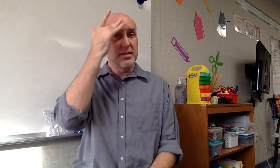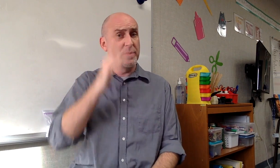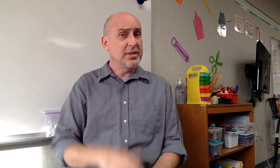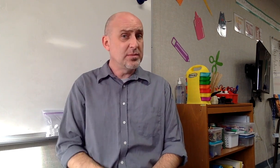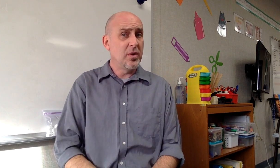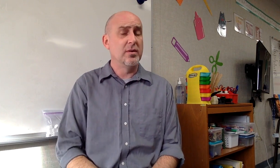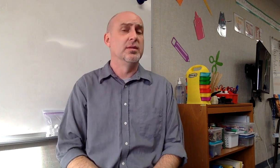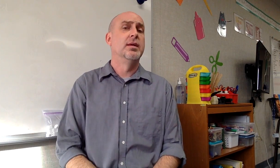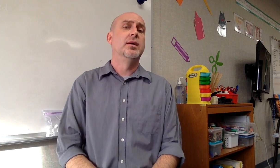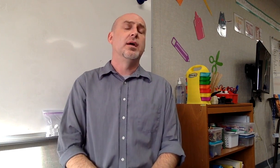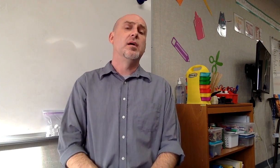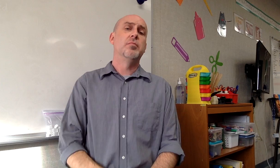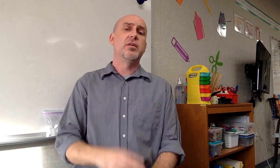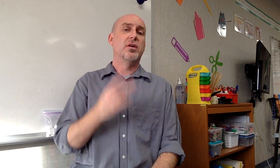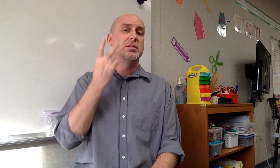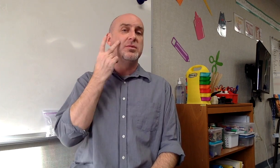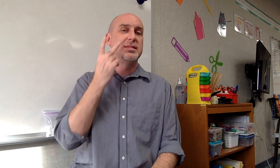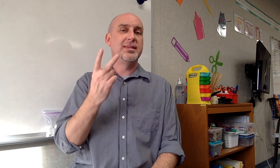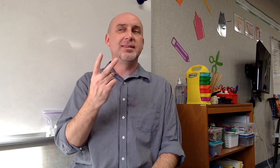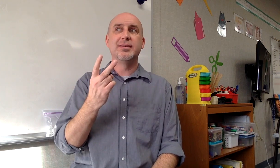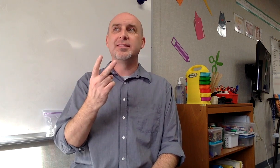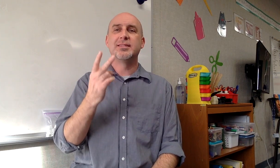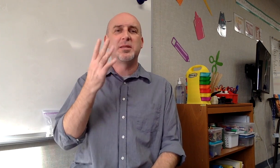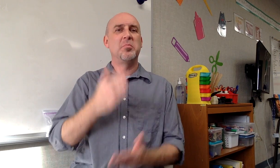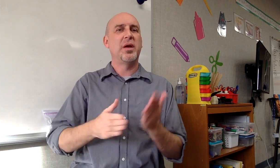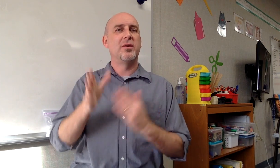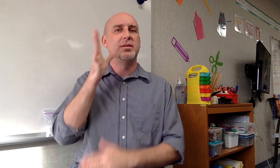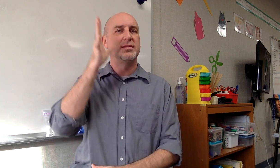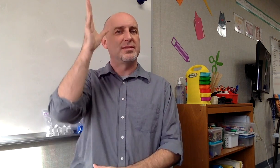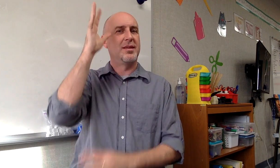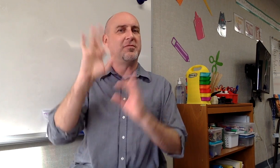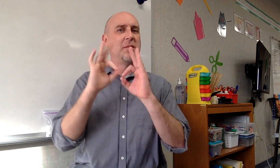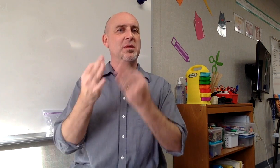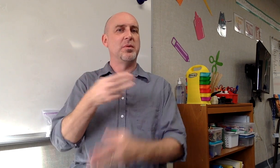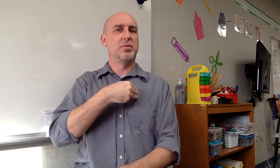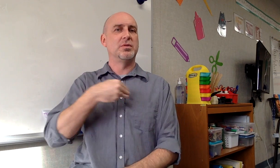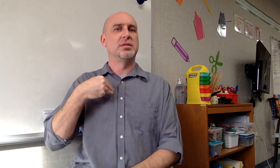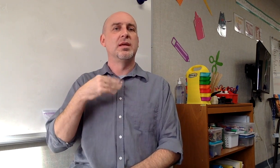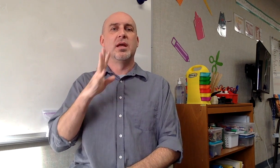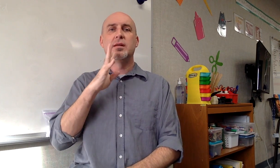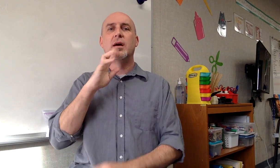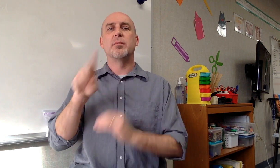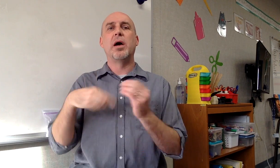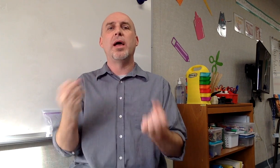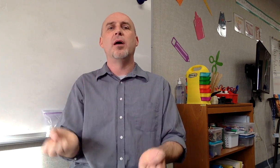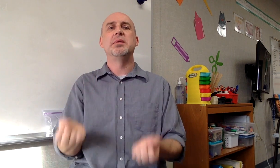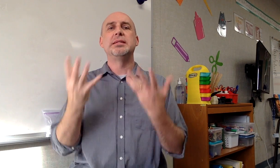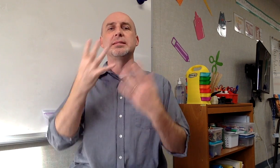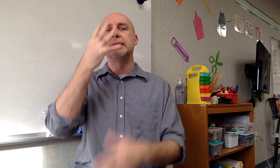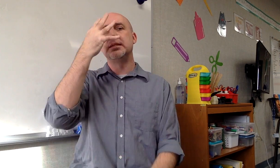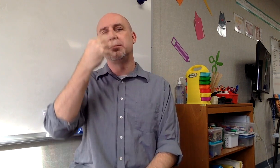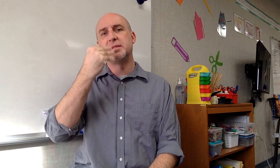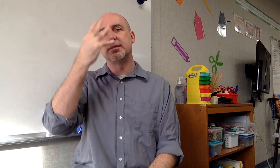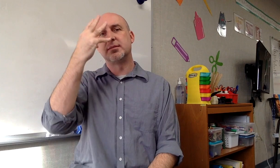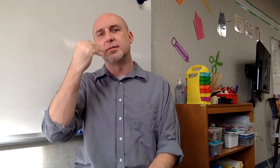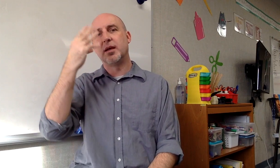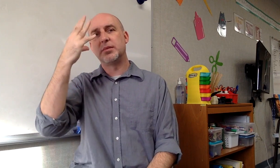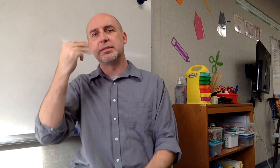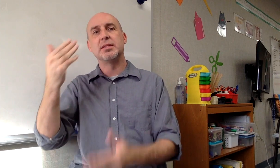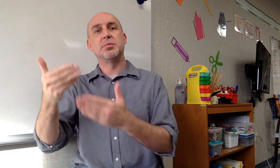pretty smart. I've also seen some parents and family members talk about how many sleeps